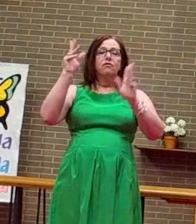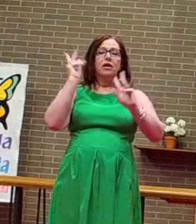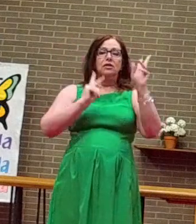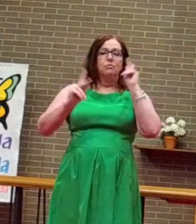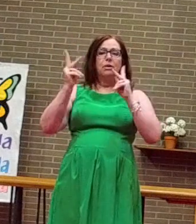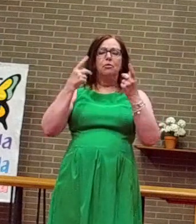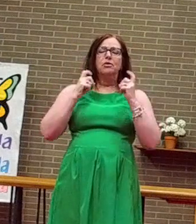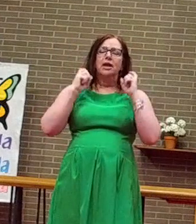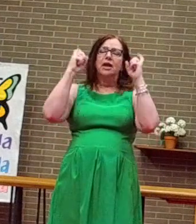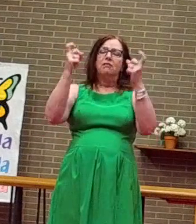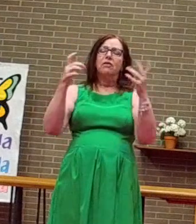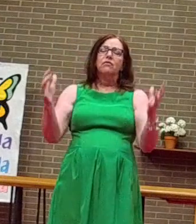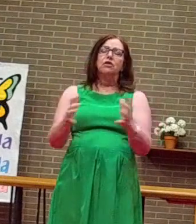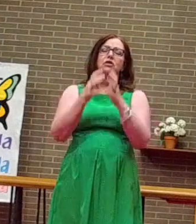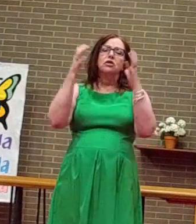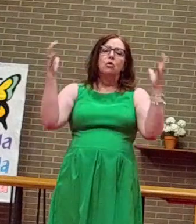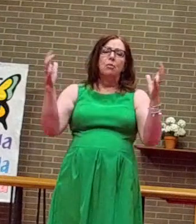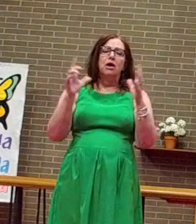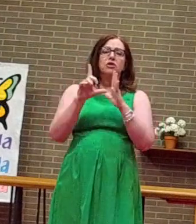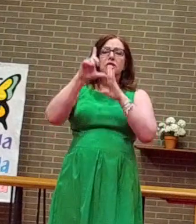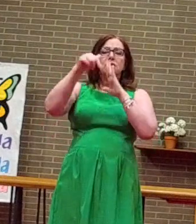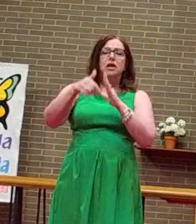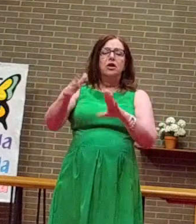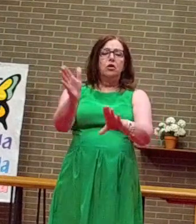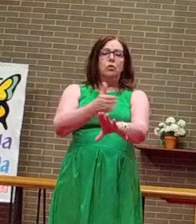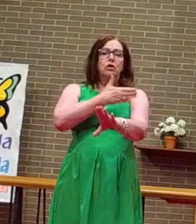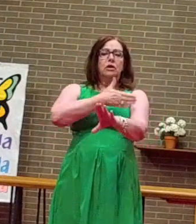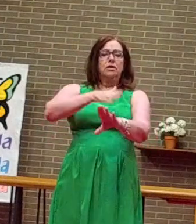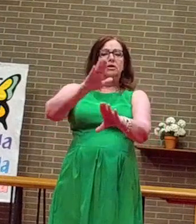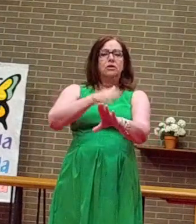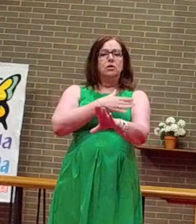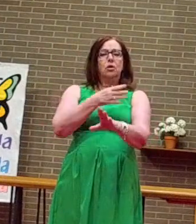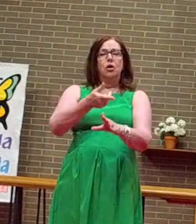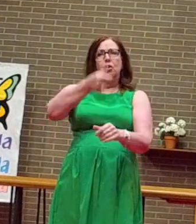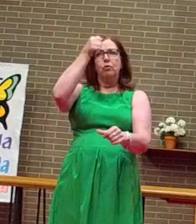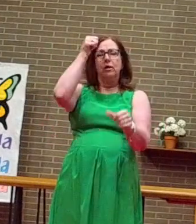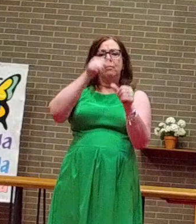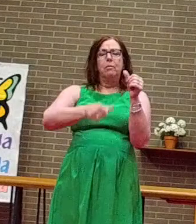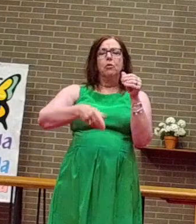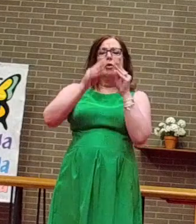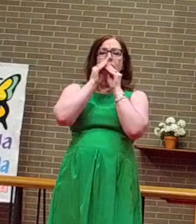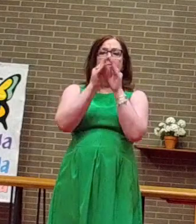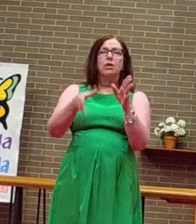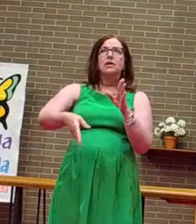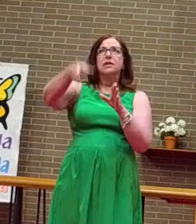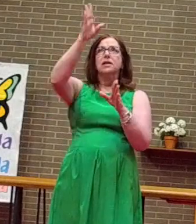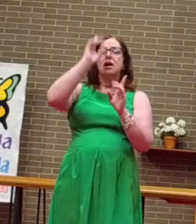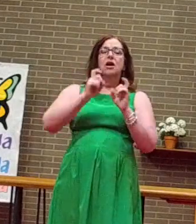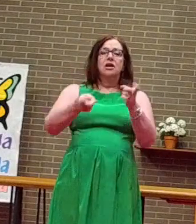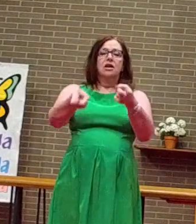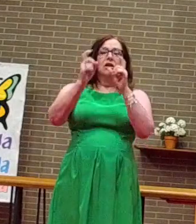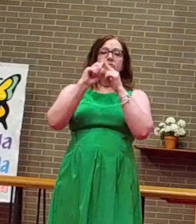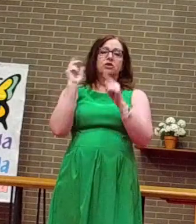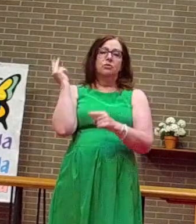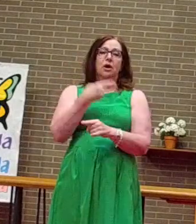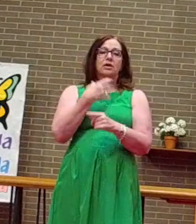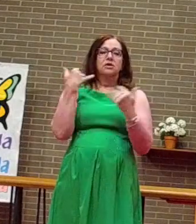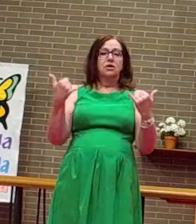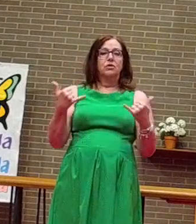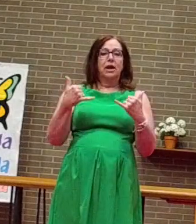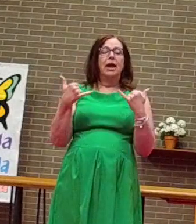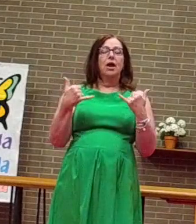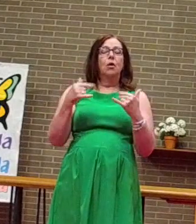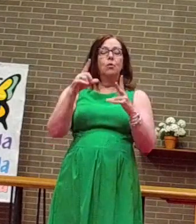sing a hymn to remember the blessings that God give us on this Memorial Day. And so with that, why don't we begin